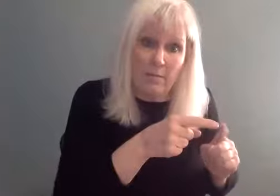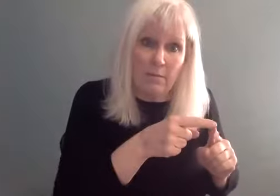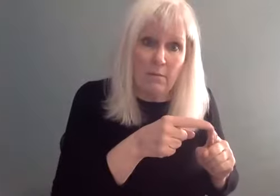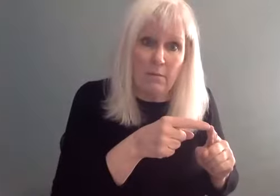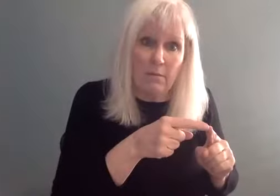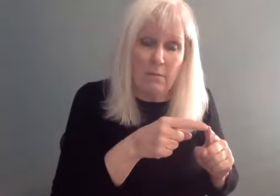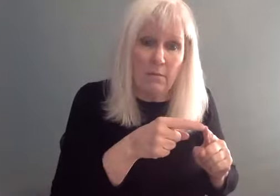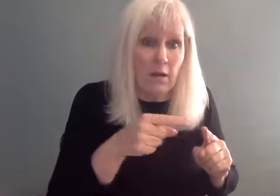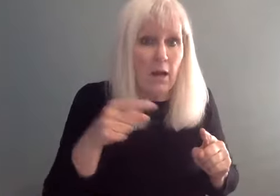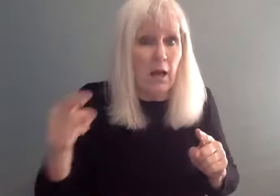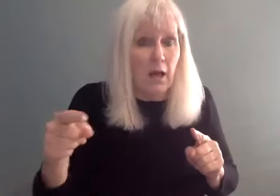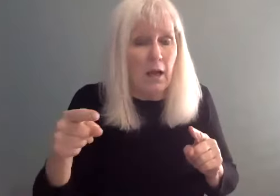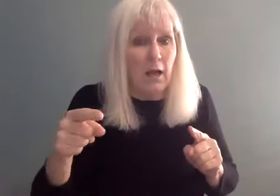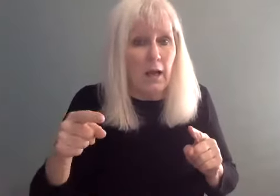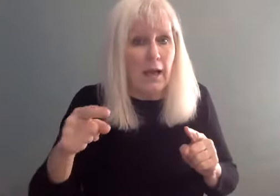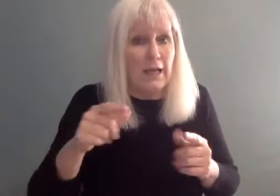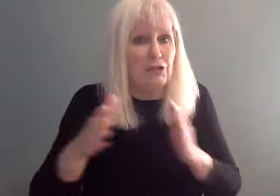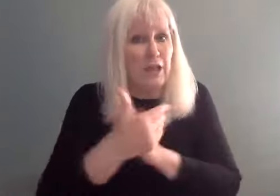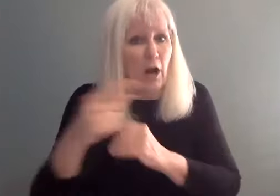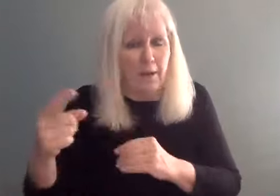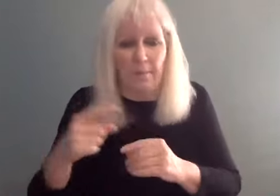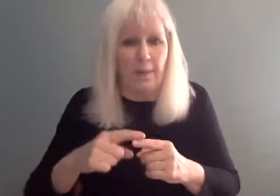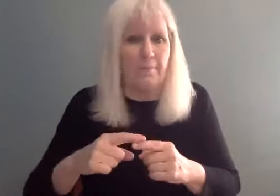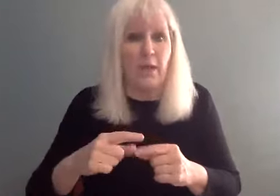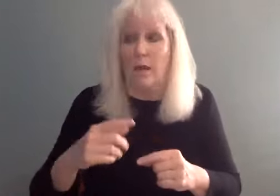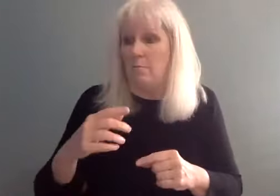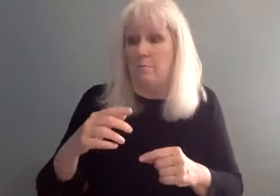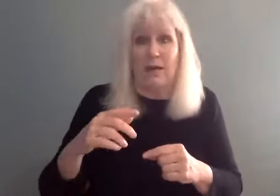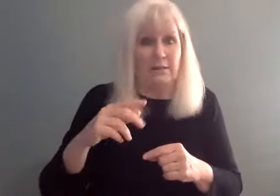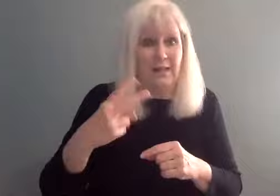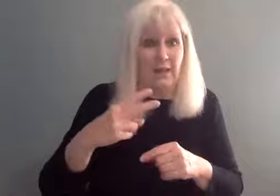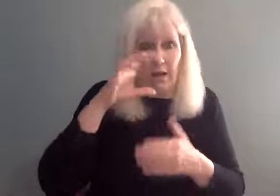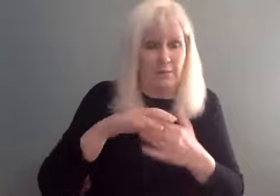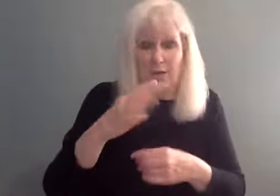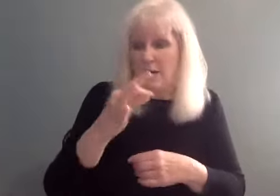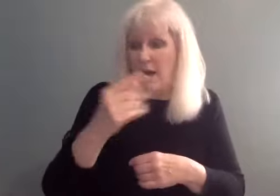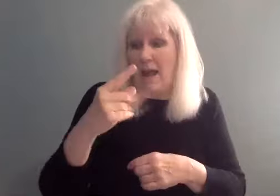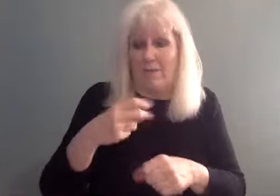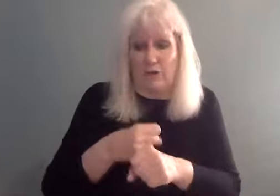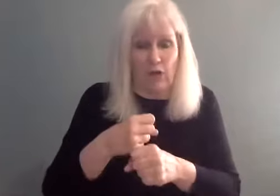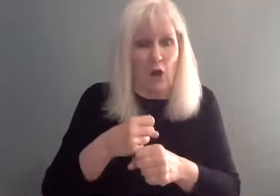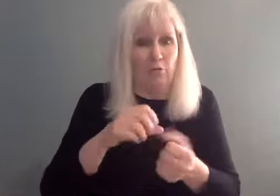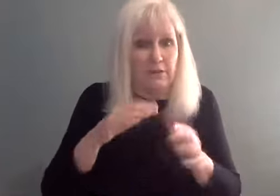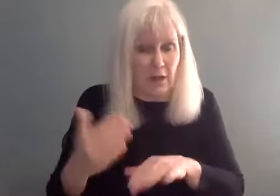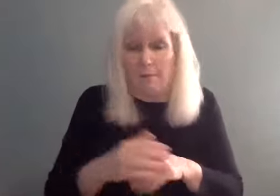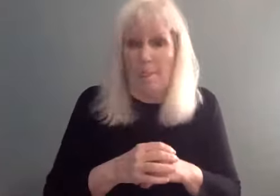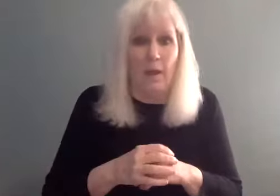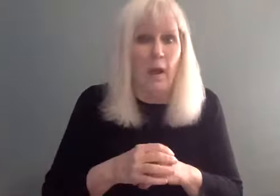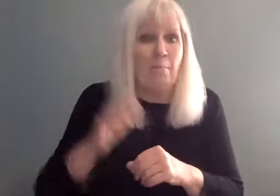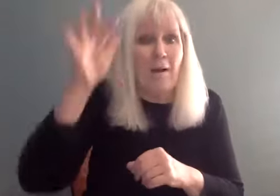second husband, 24 years, died of cancer 9.5 years ago. We had to bury my father, who had an accident on his land in